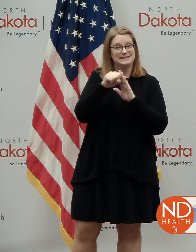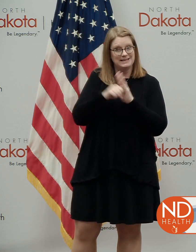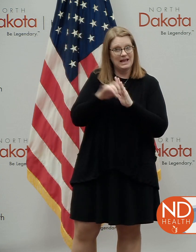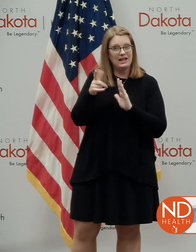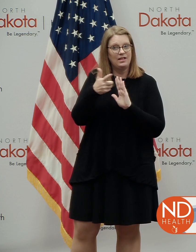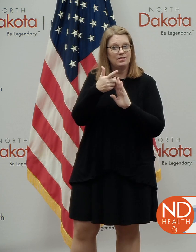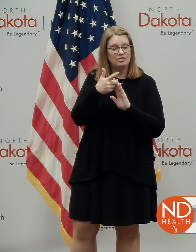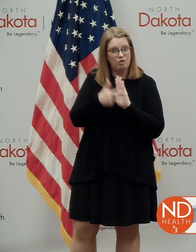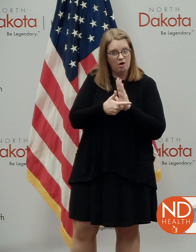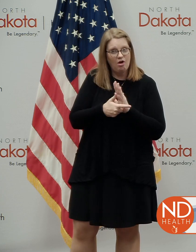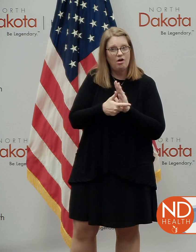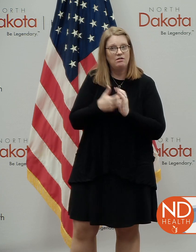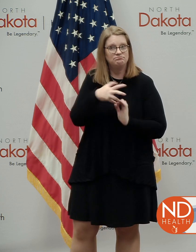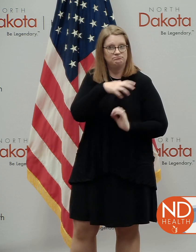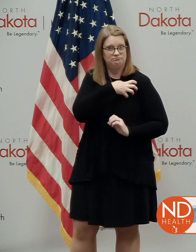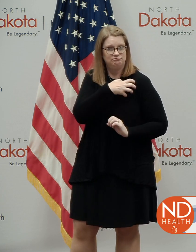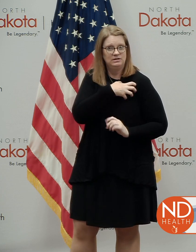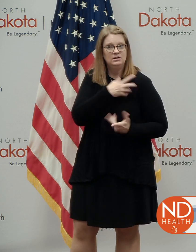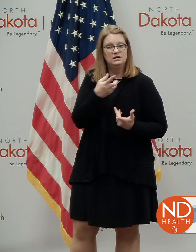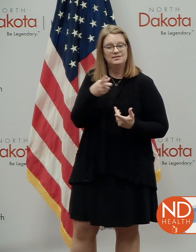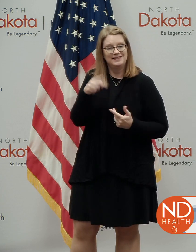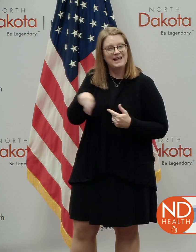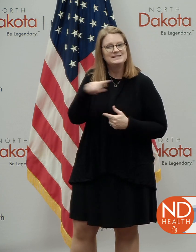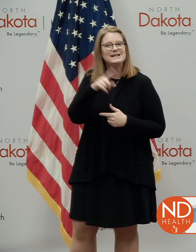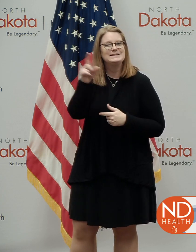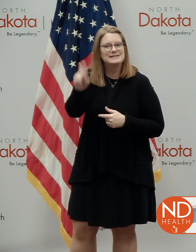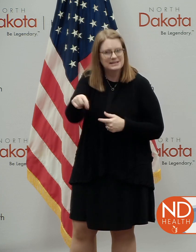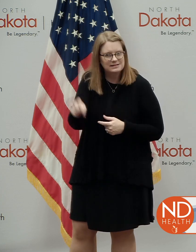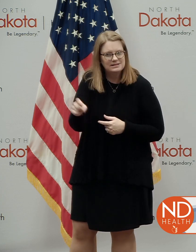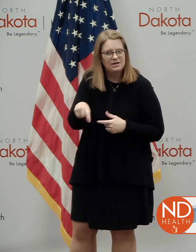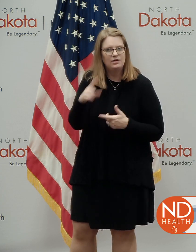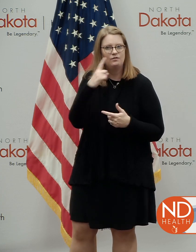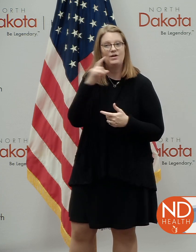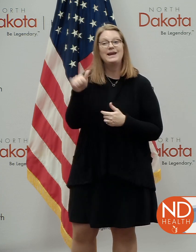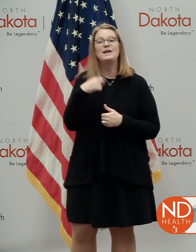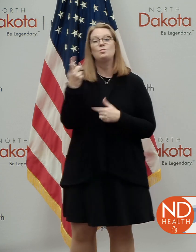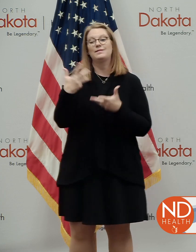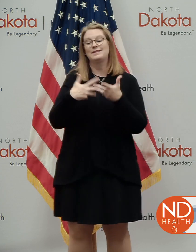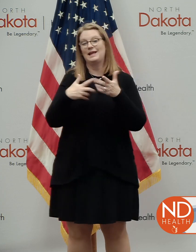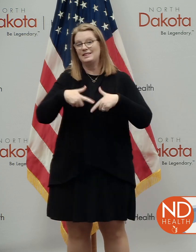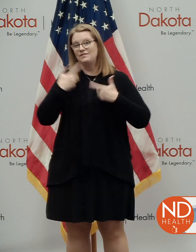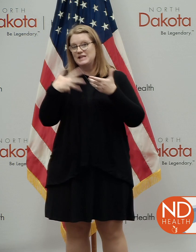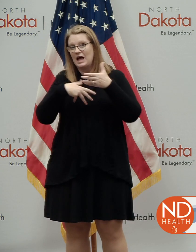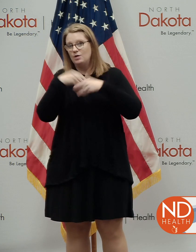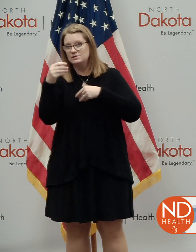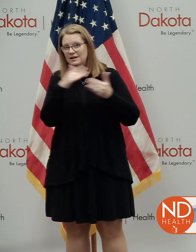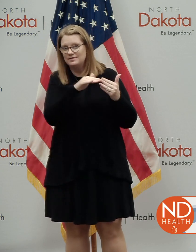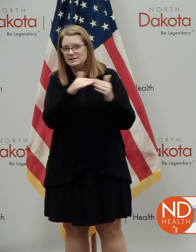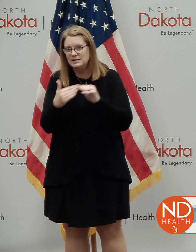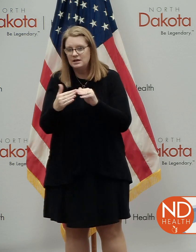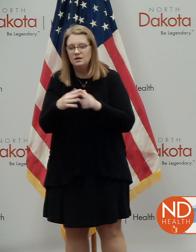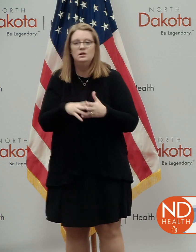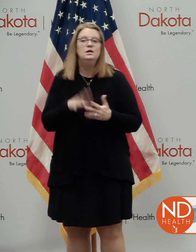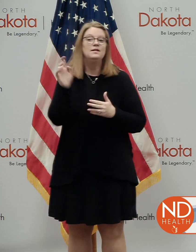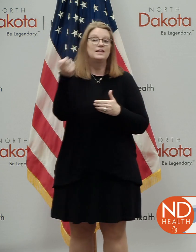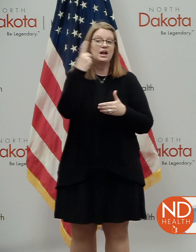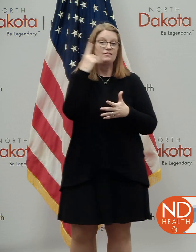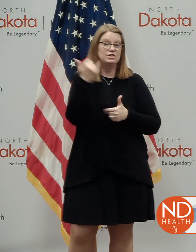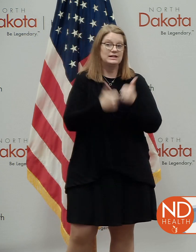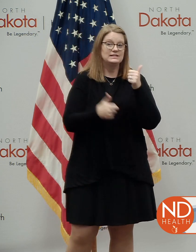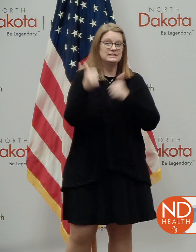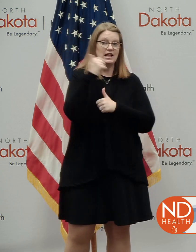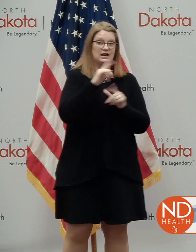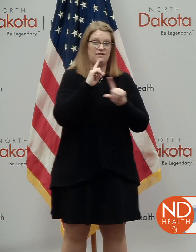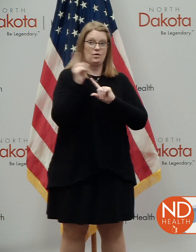are essential to the well-being of North Dakotans who live outside the metro area. The Governor's executive order that provides